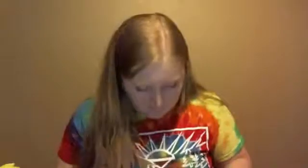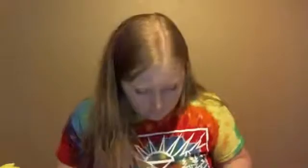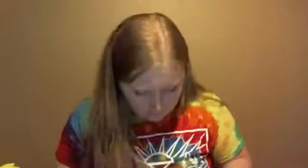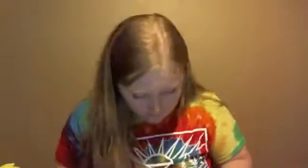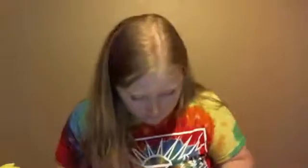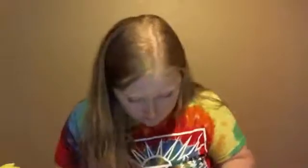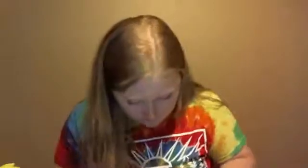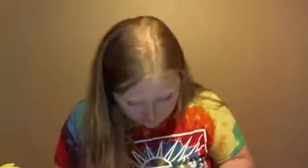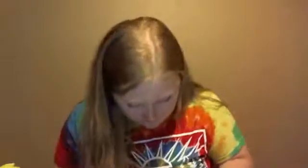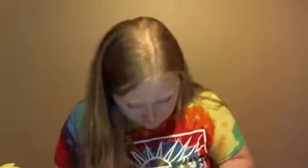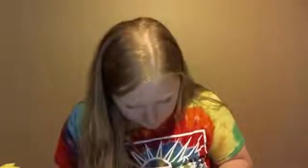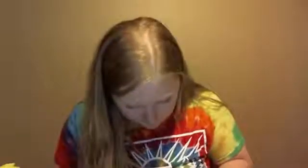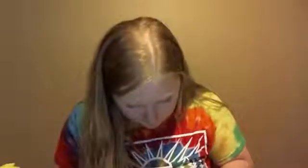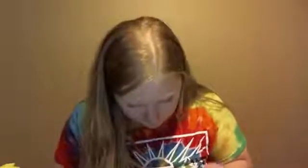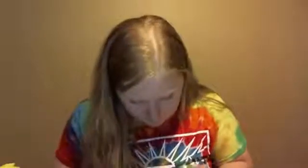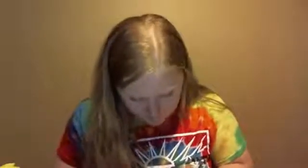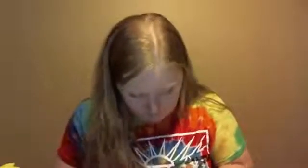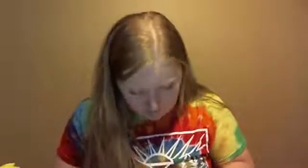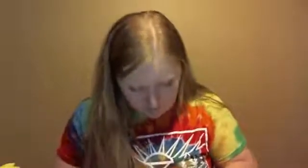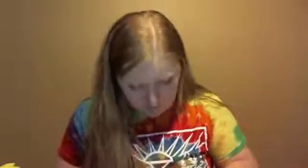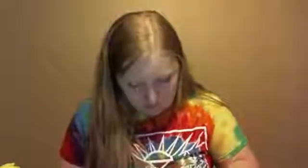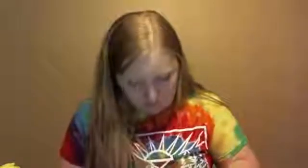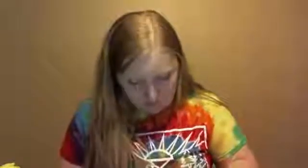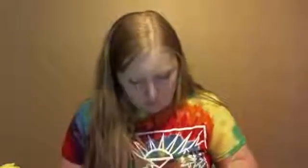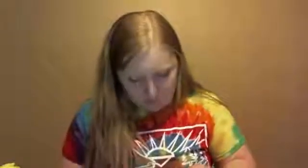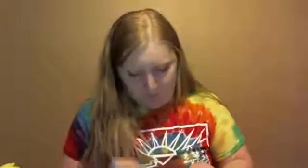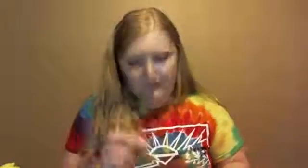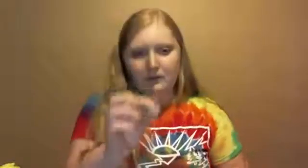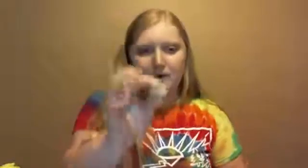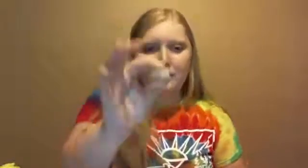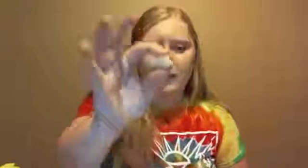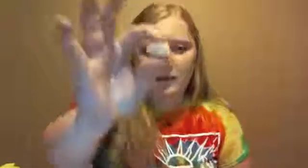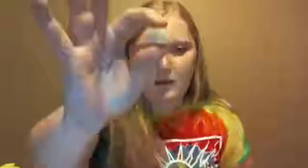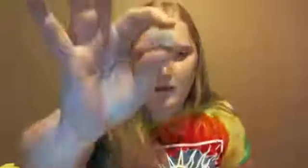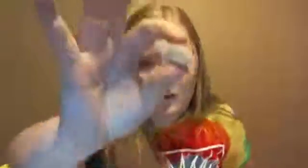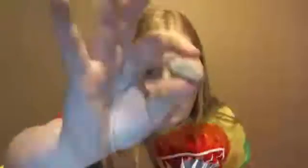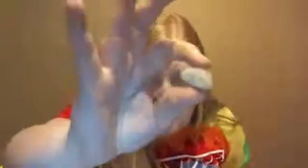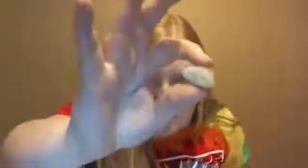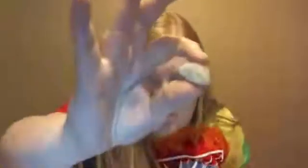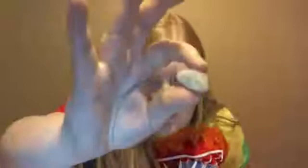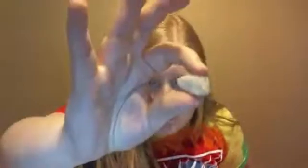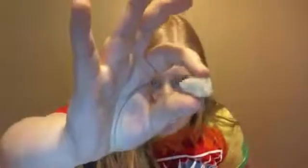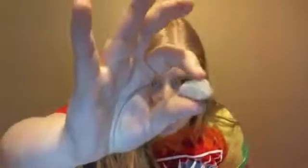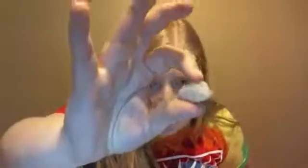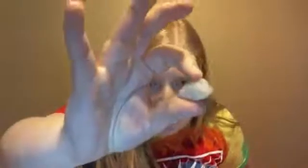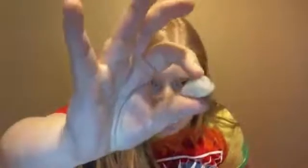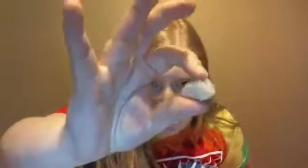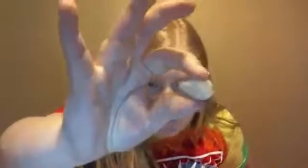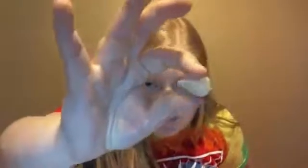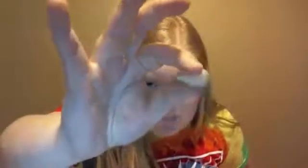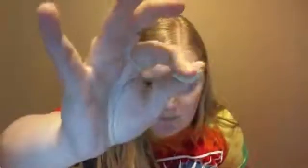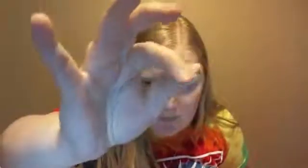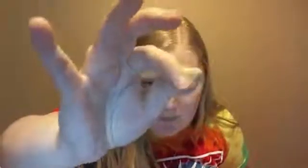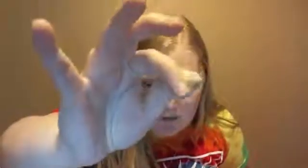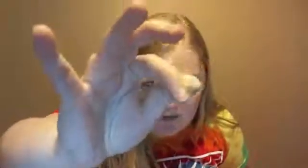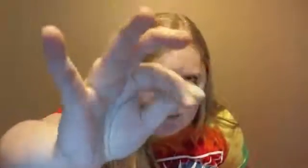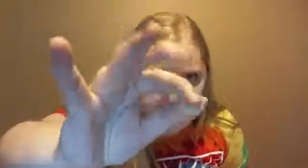Now there was one in here that I thought was pretty cool that I wanted to show you specifically. So you see this one, it's kind of sparkly.